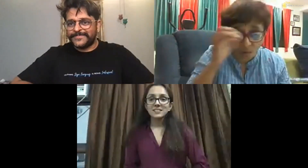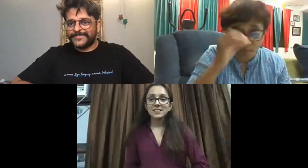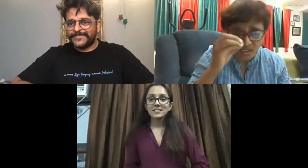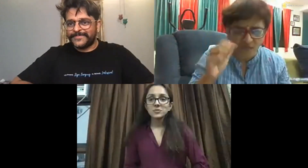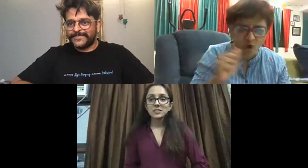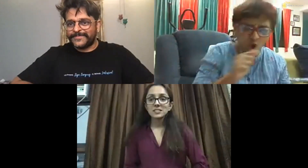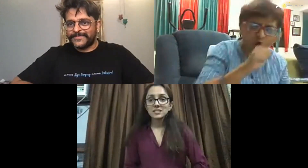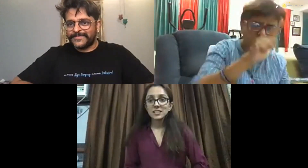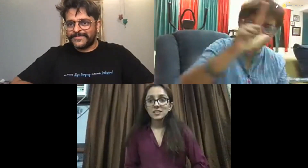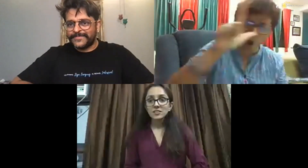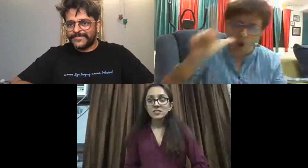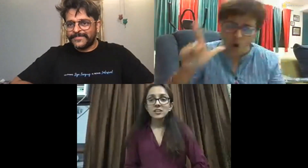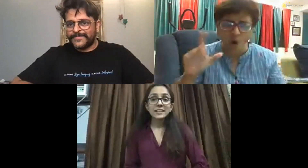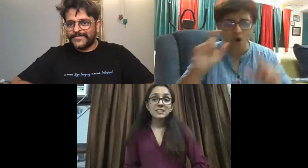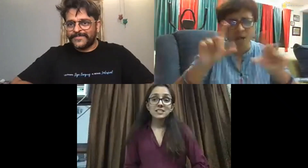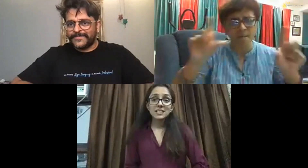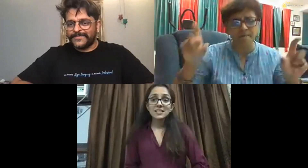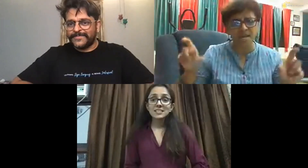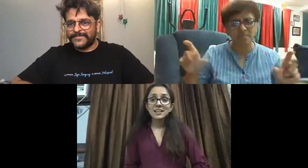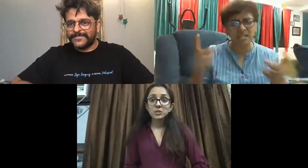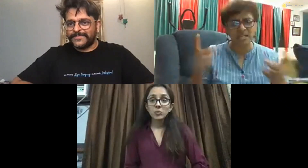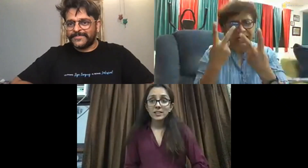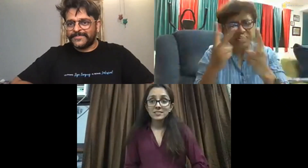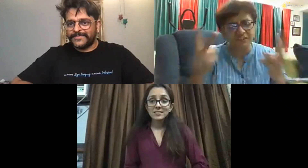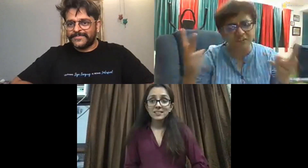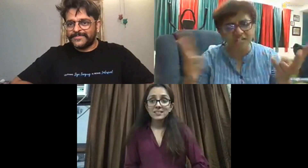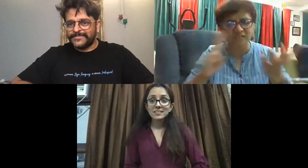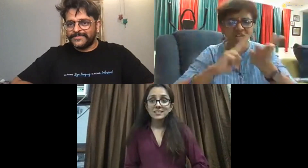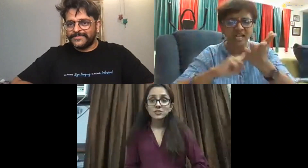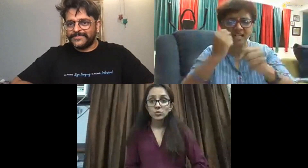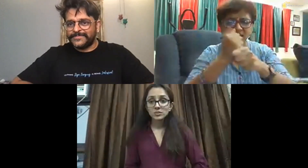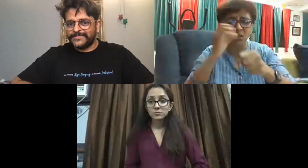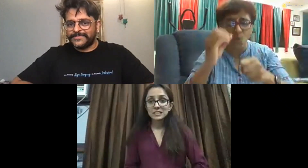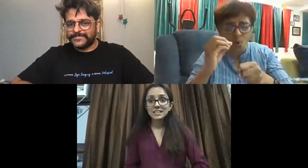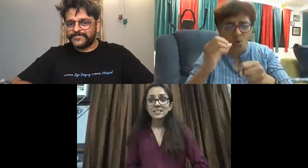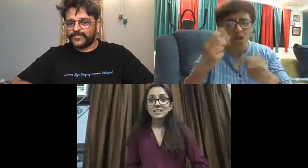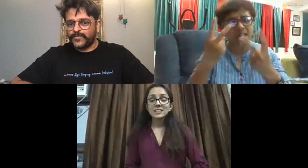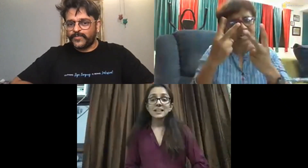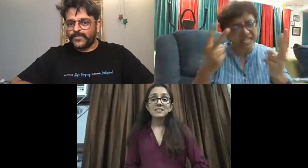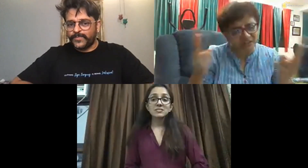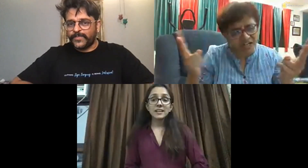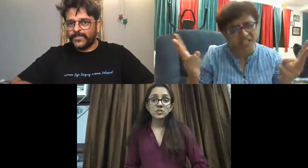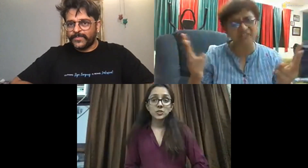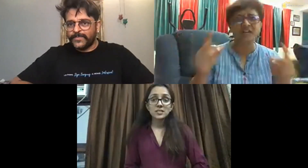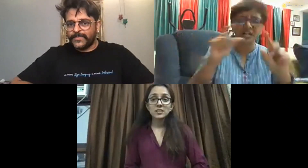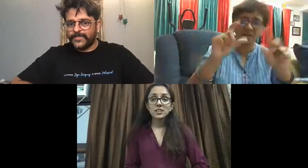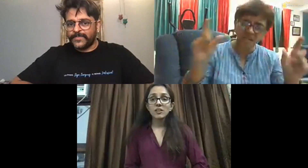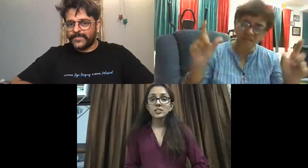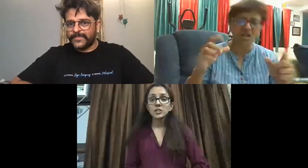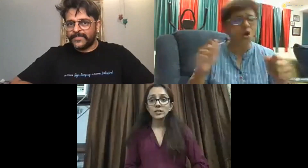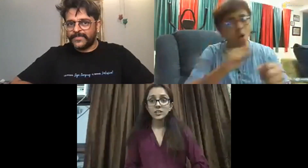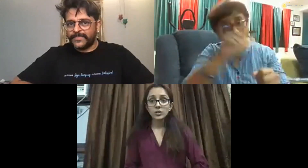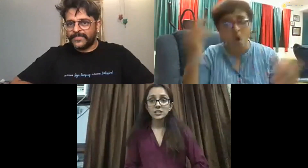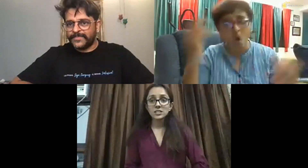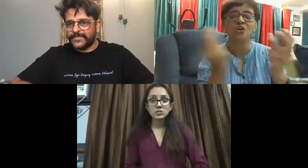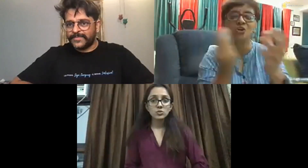And as you can see, I can see that everyone is so differently, like NGOs are here,